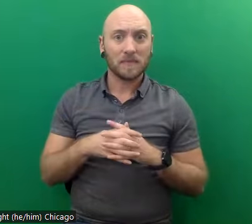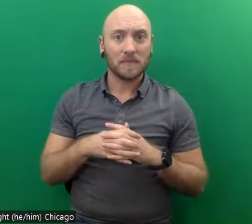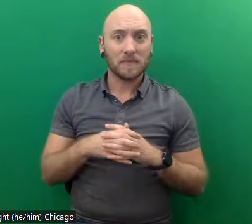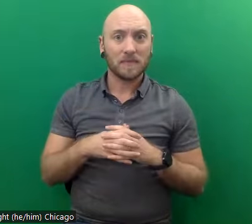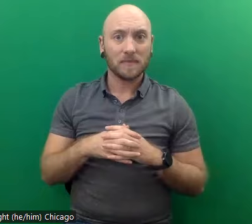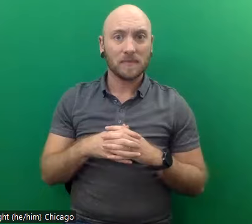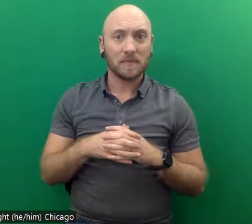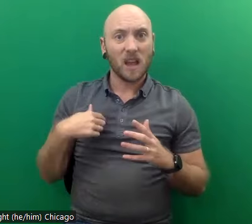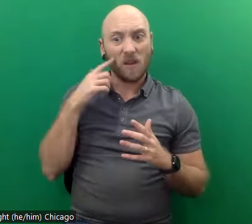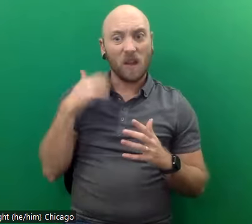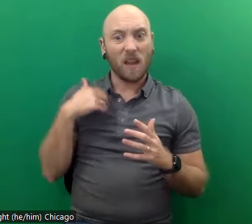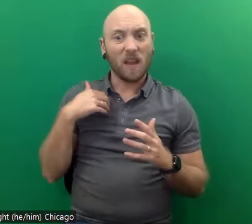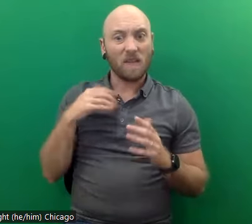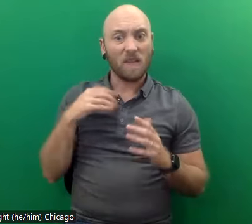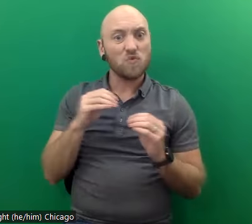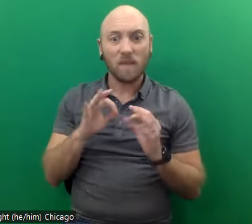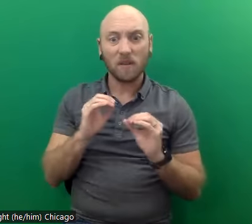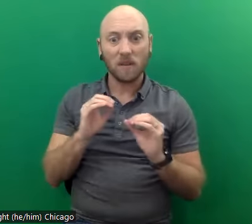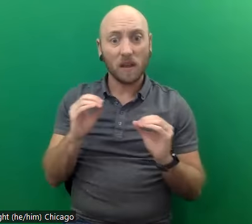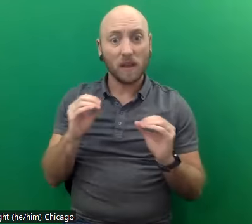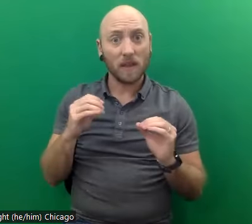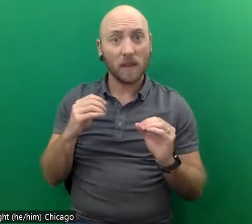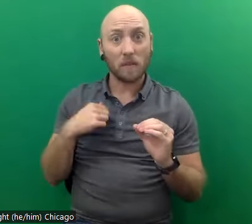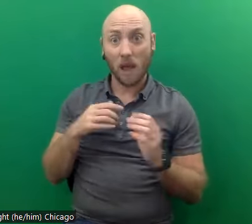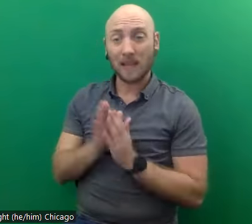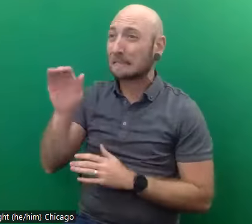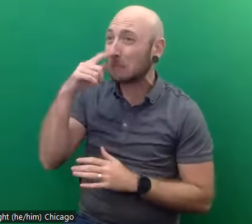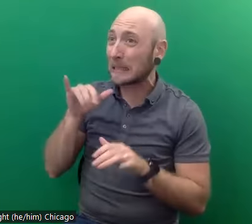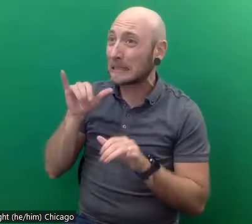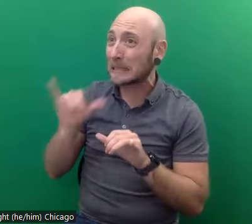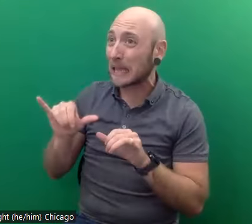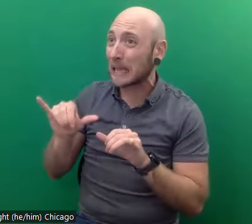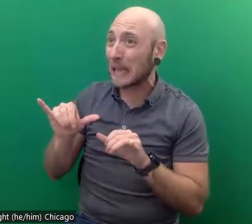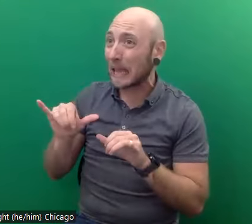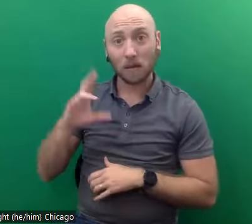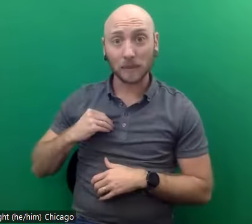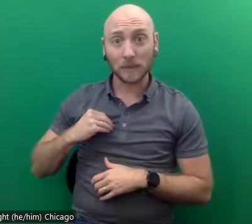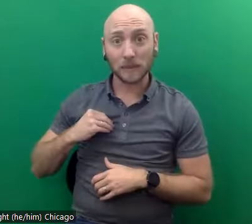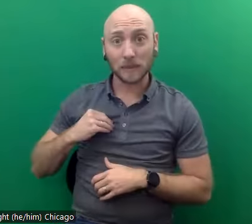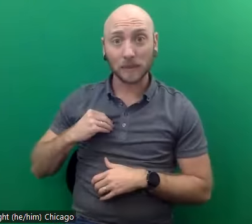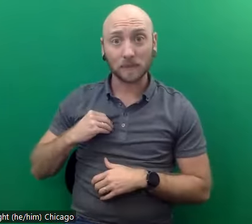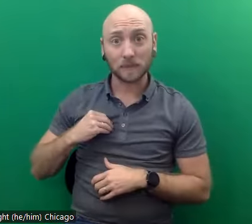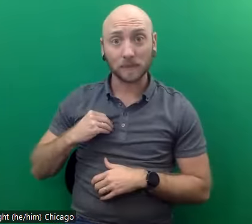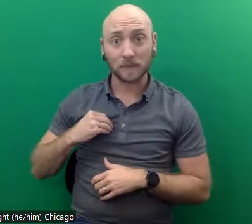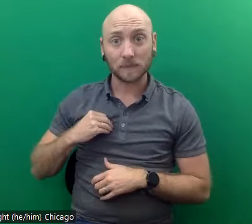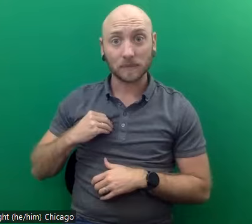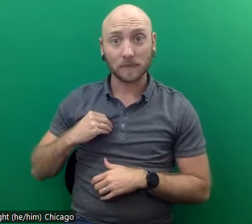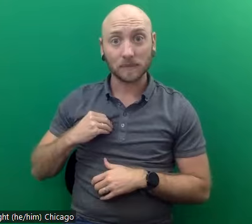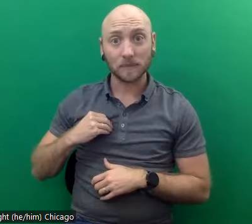take you to get help in the morning." And he did not leave that house that night. He did not let me leave that house that